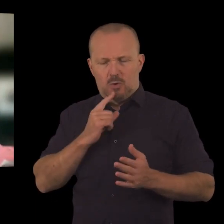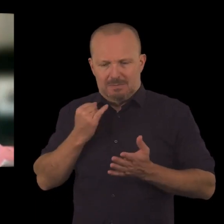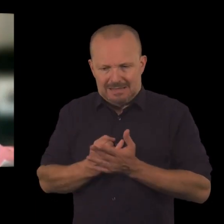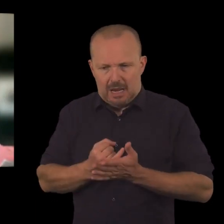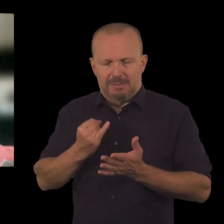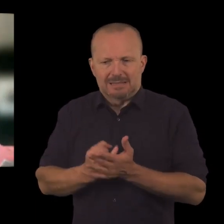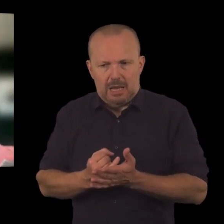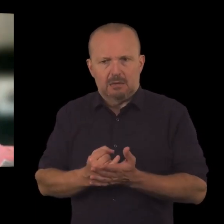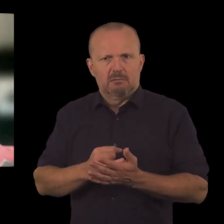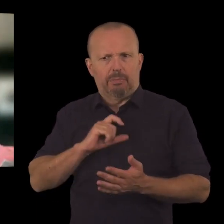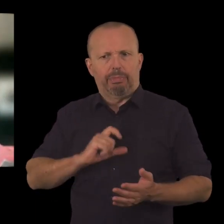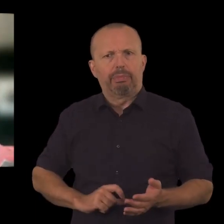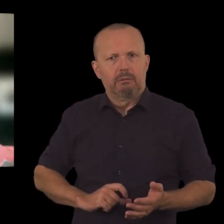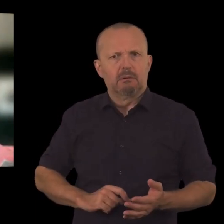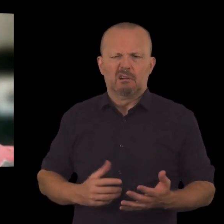physical,